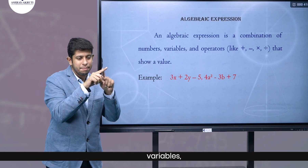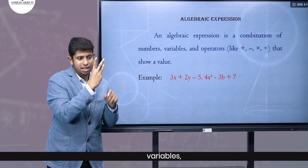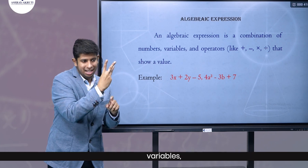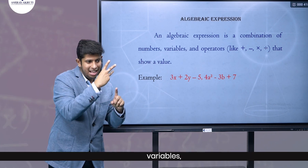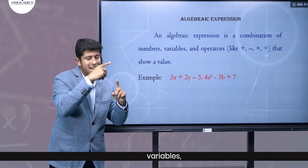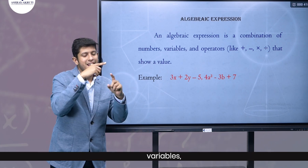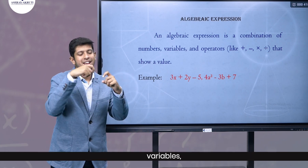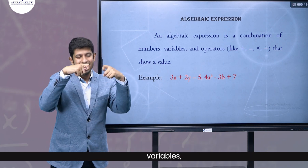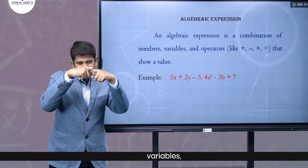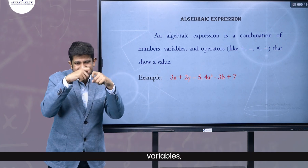variables,